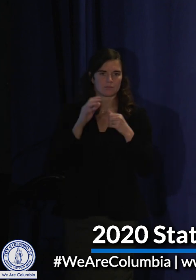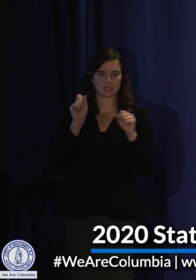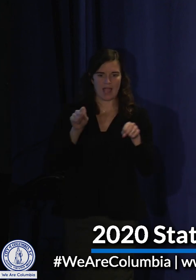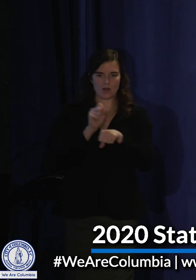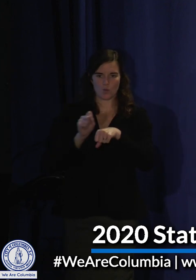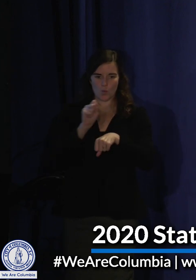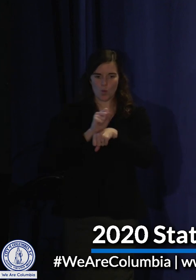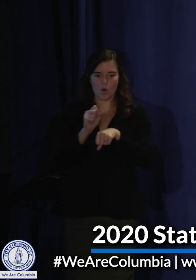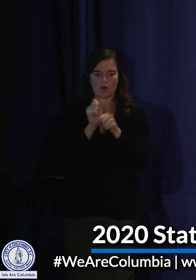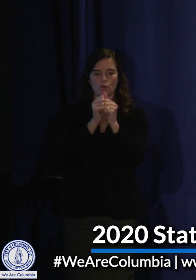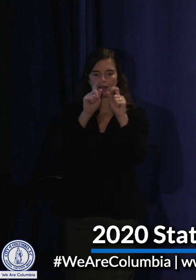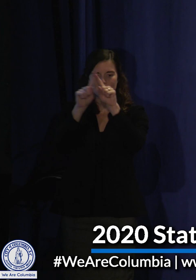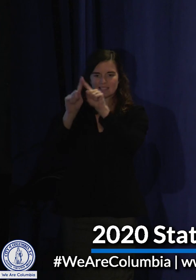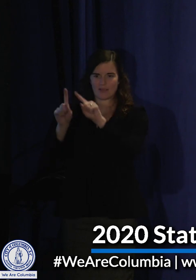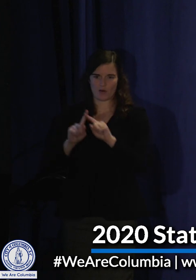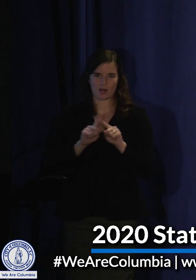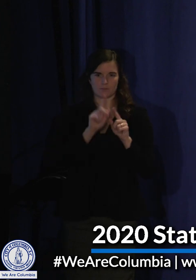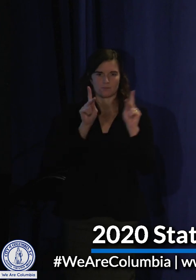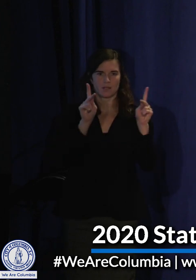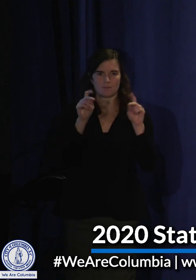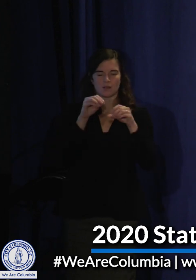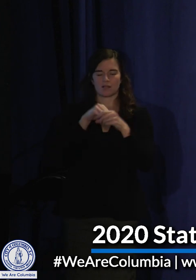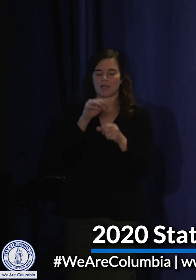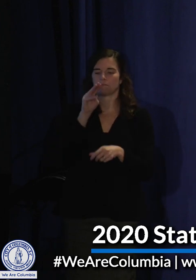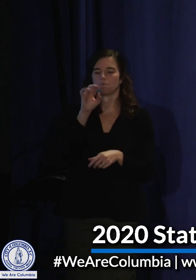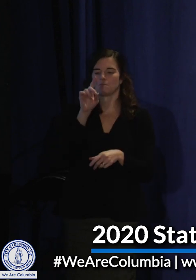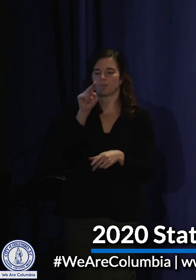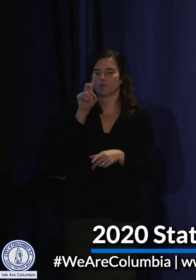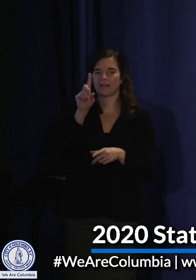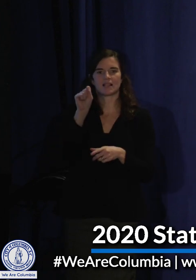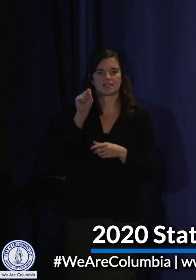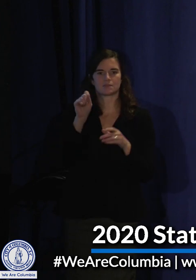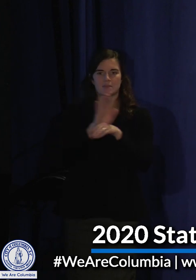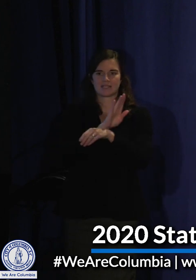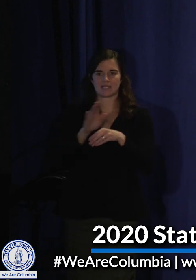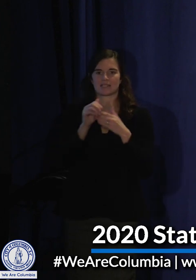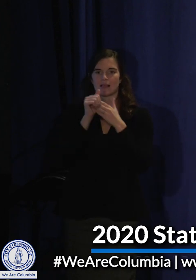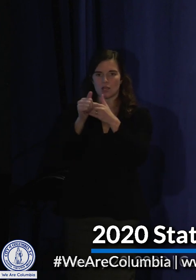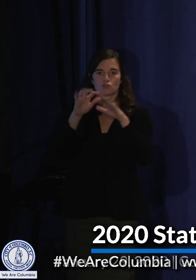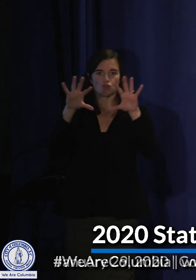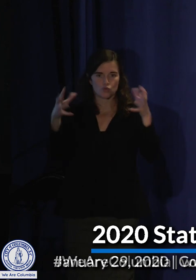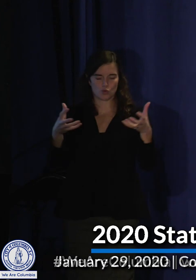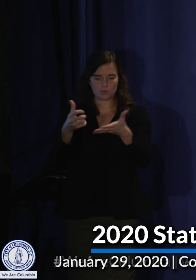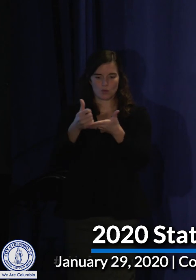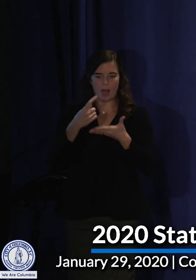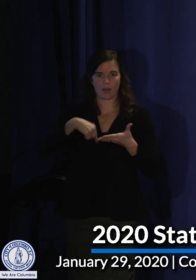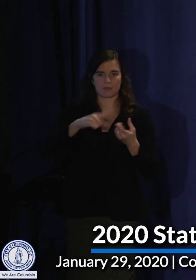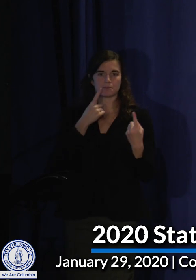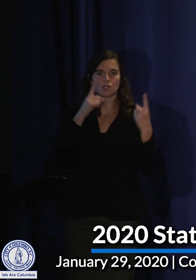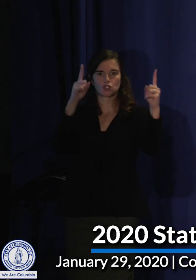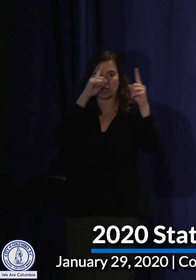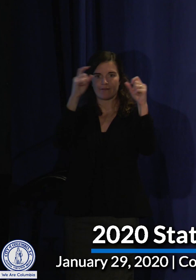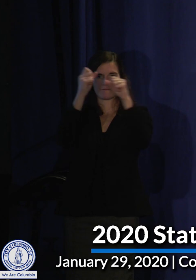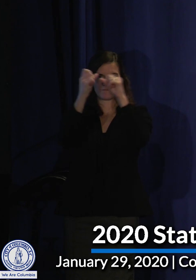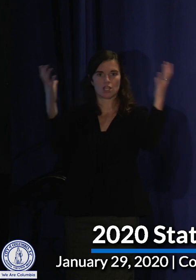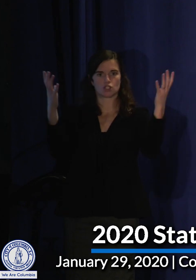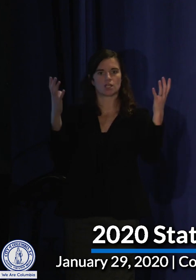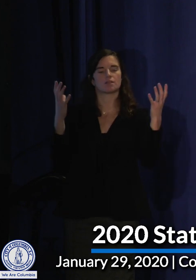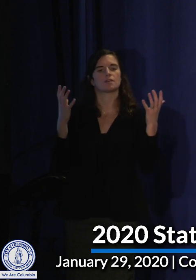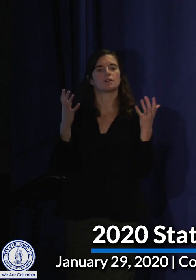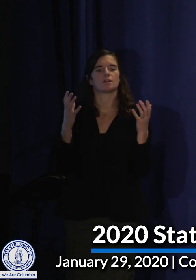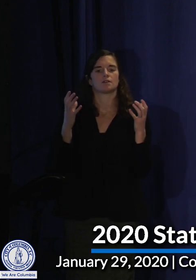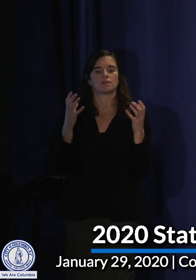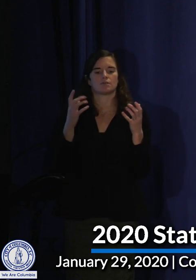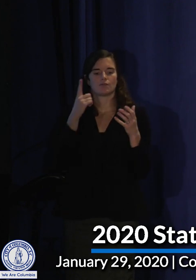our Midlands Business Leadership Group, and others to help us achieve the vision of creating a much more walkable,